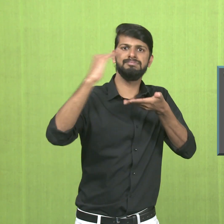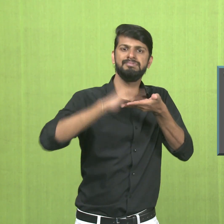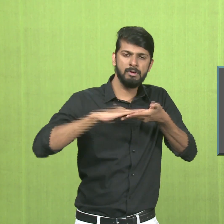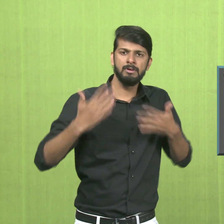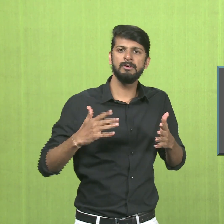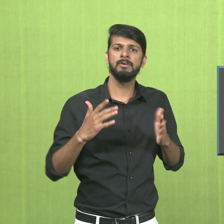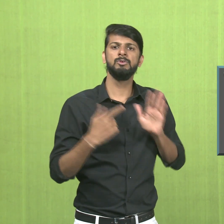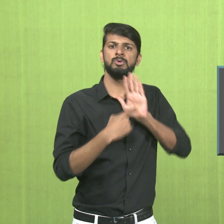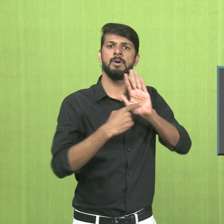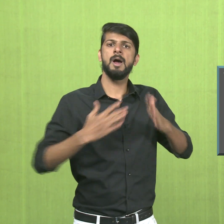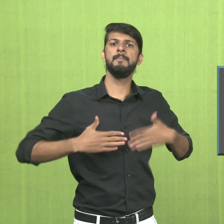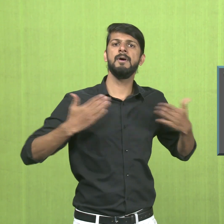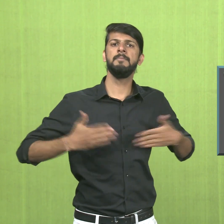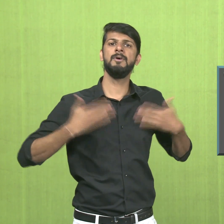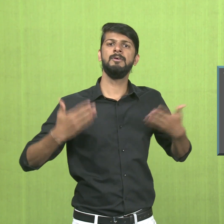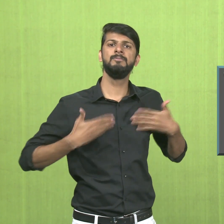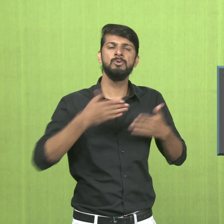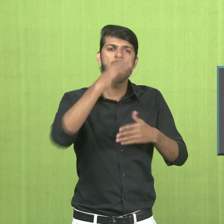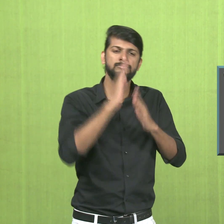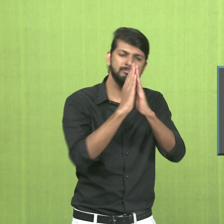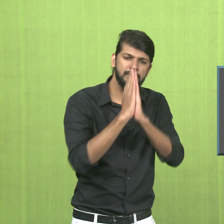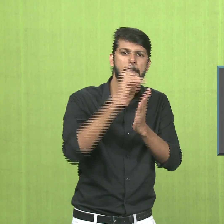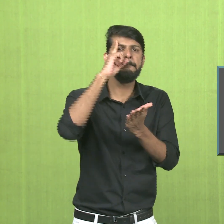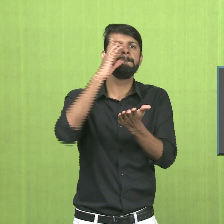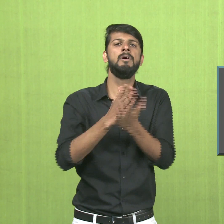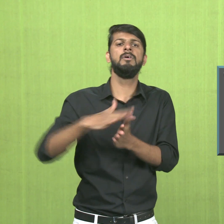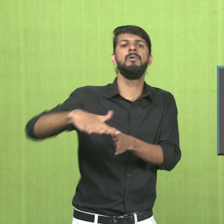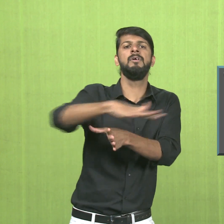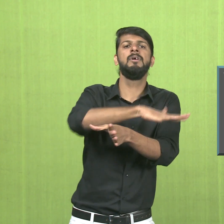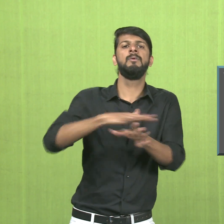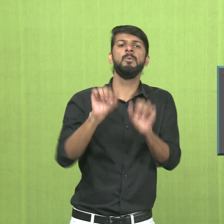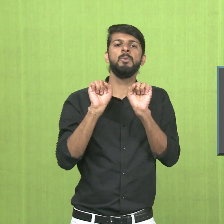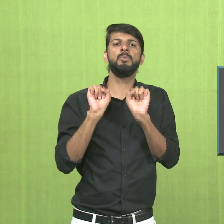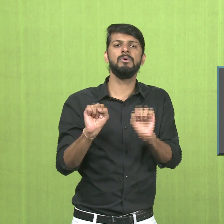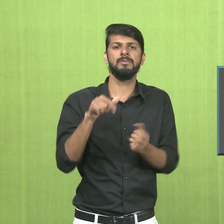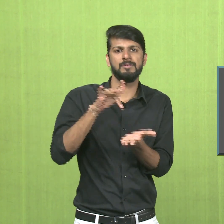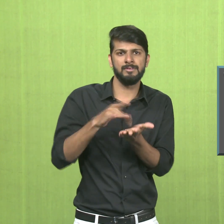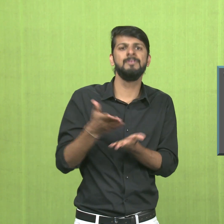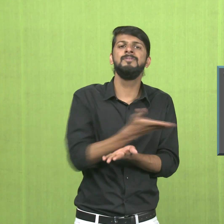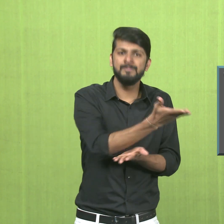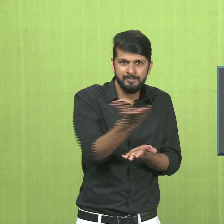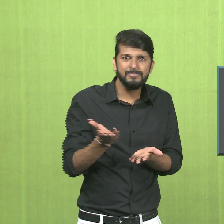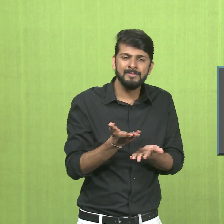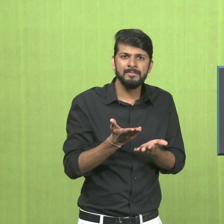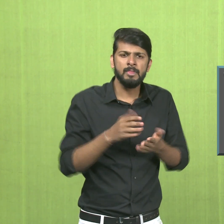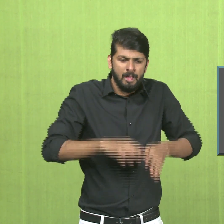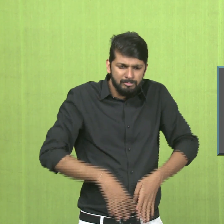weddings, which is also a very joyous occasion, they do their rituals and during that